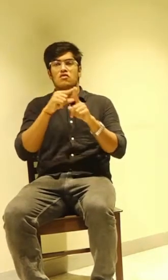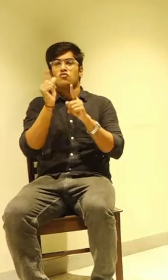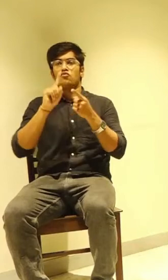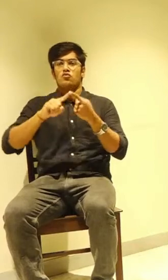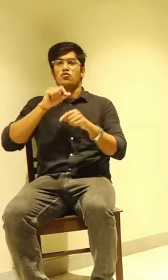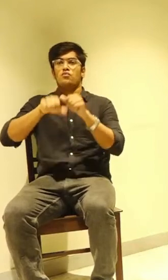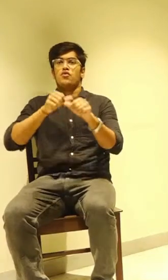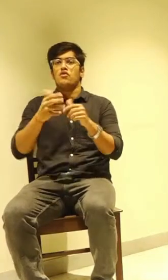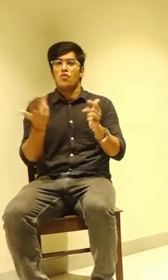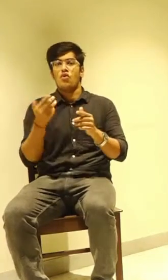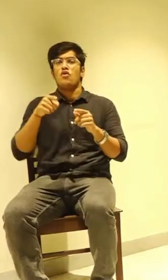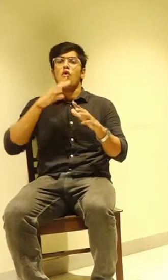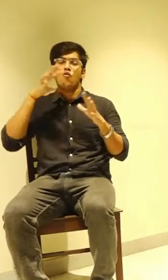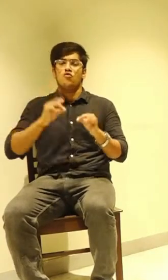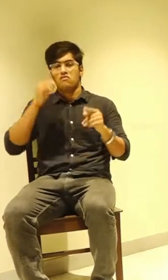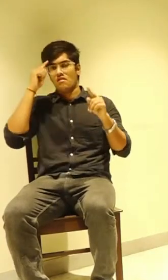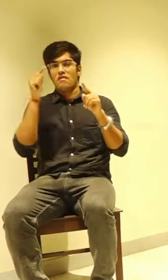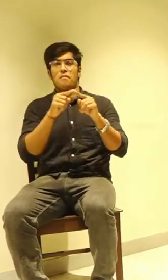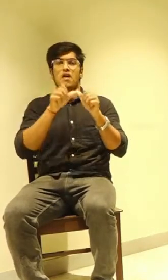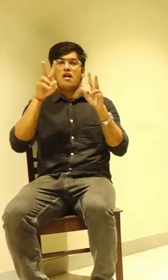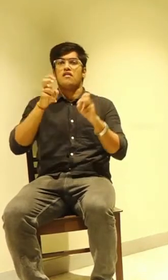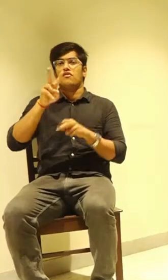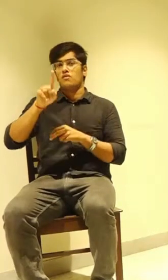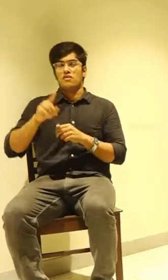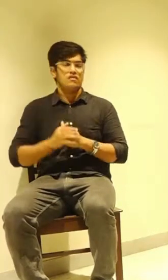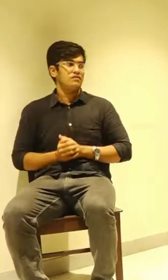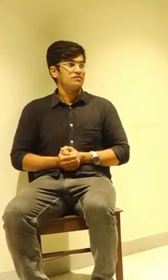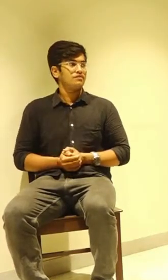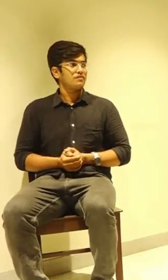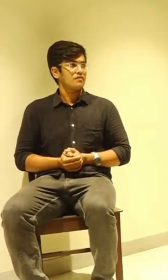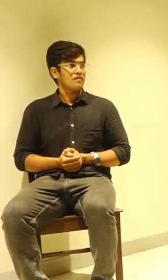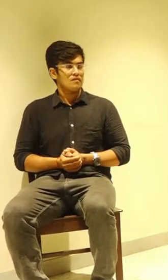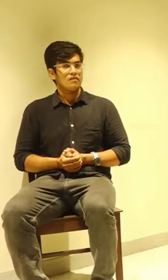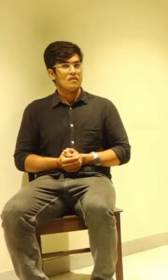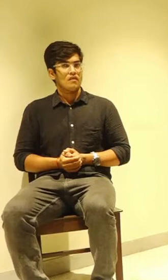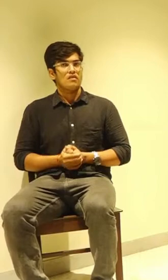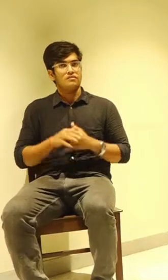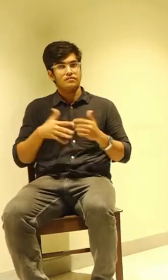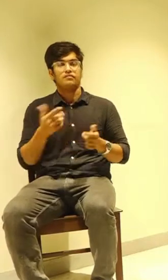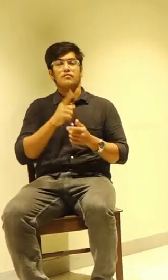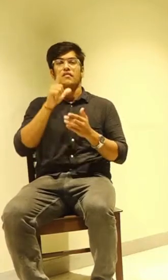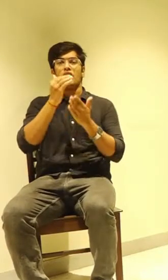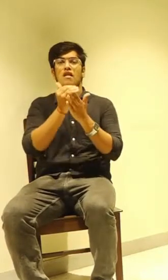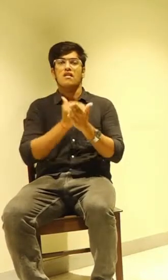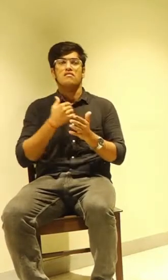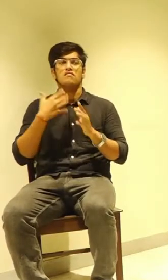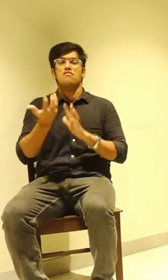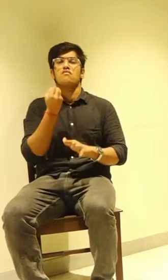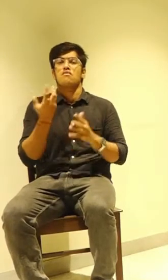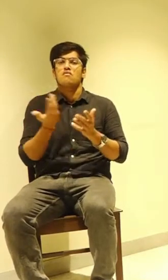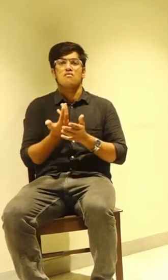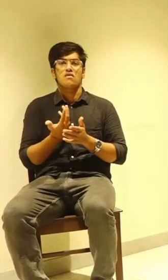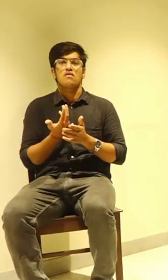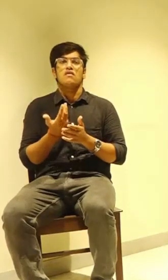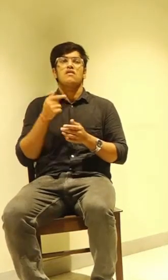original intent to Article 2. It's possible to make that argument, as I've said, but the lesson that you draw from it is that the